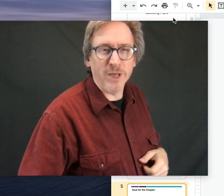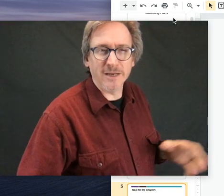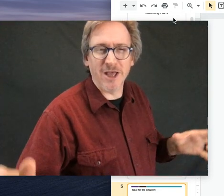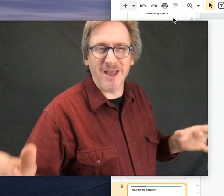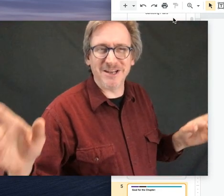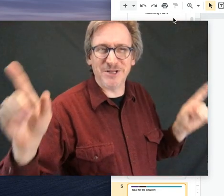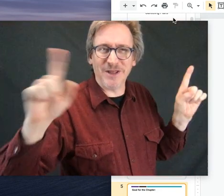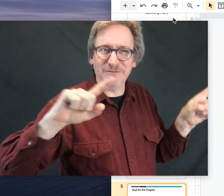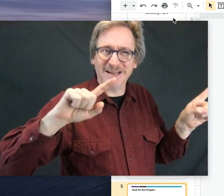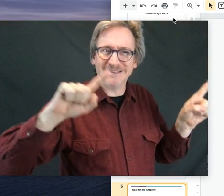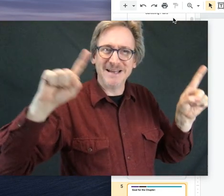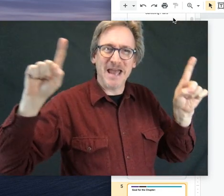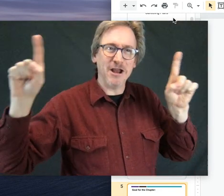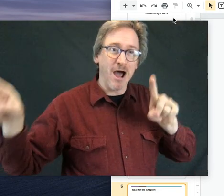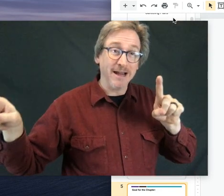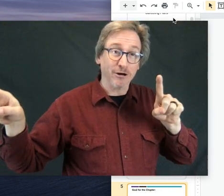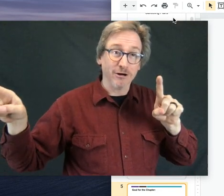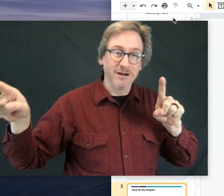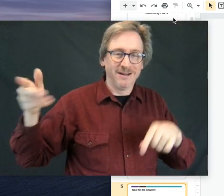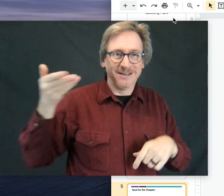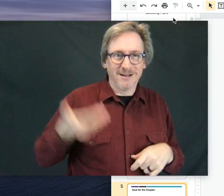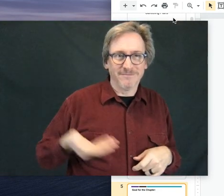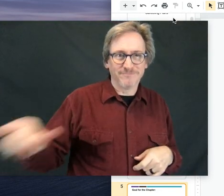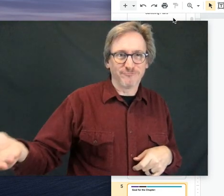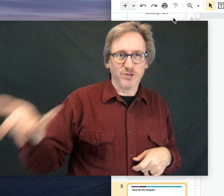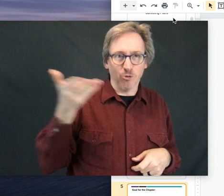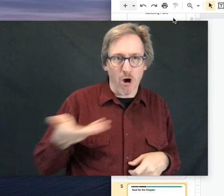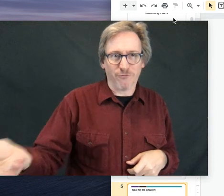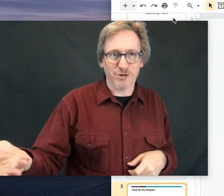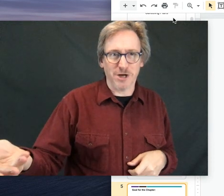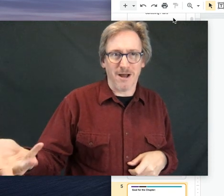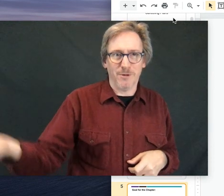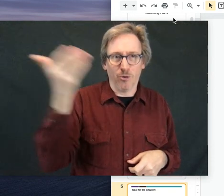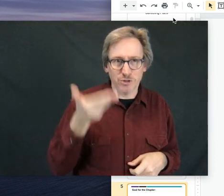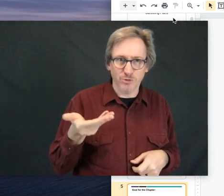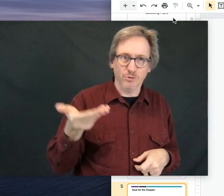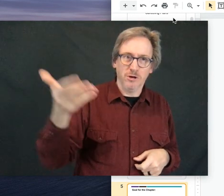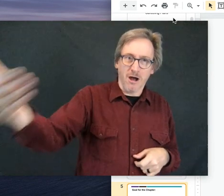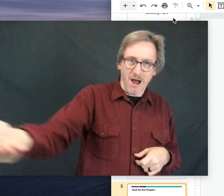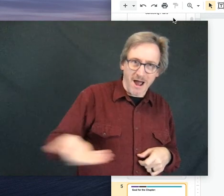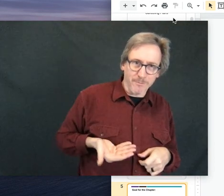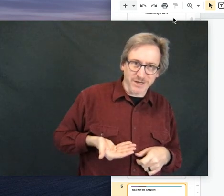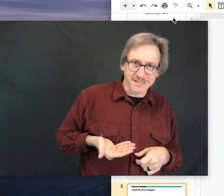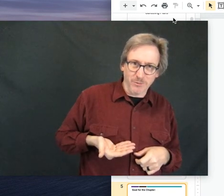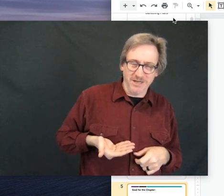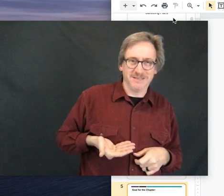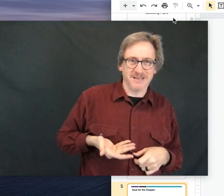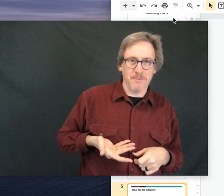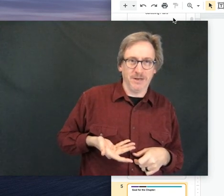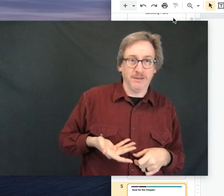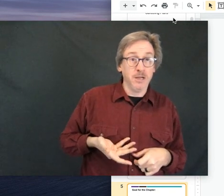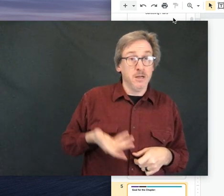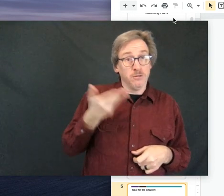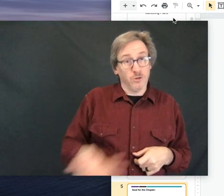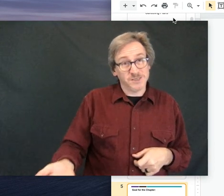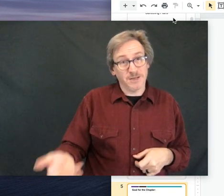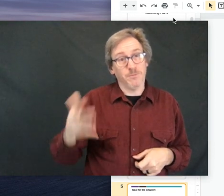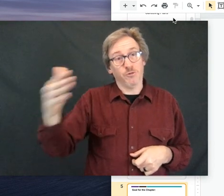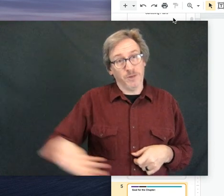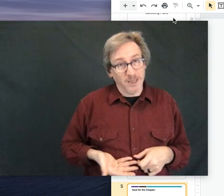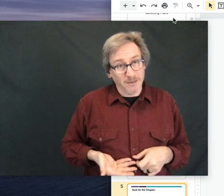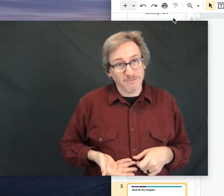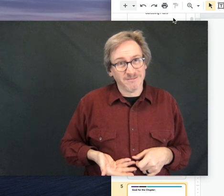We can get into invite and hire, to offer a job, to bring someone into the company. Those